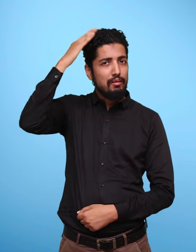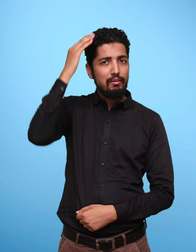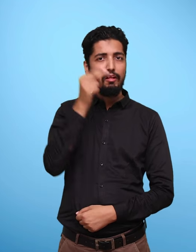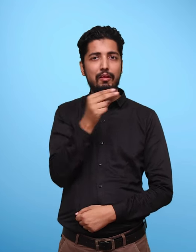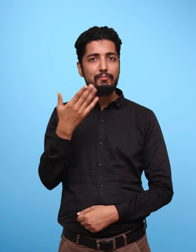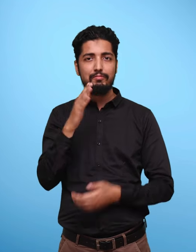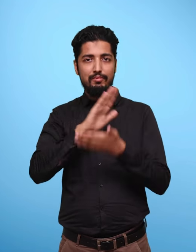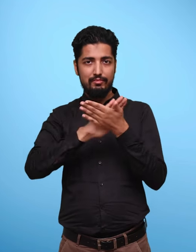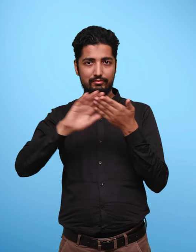Head.